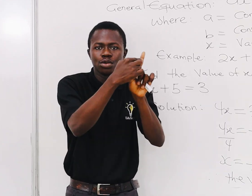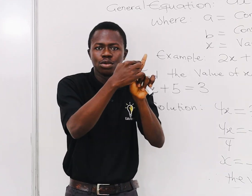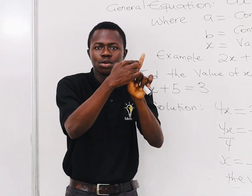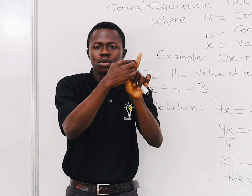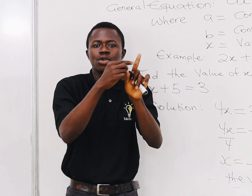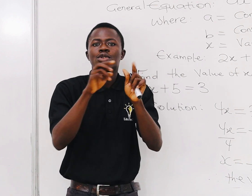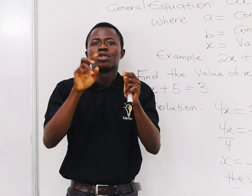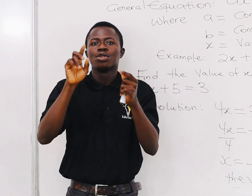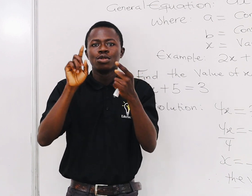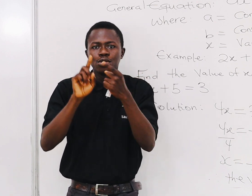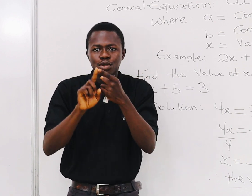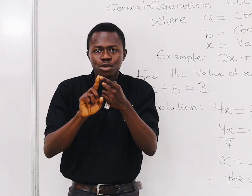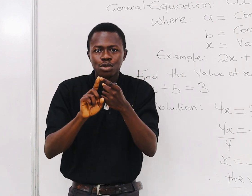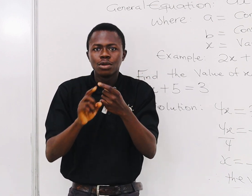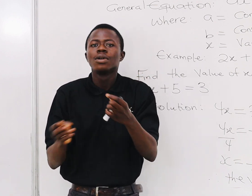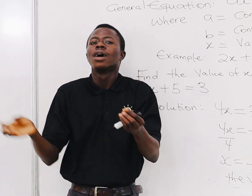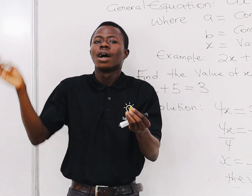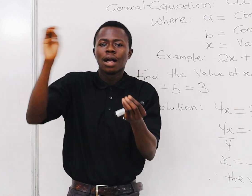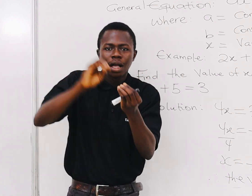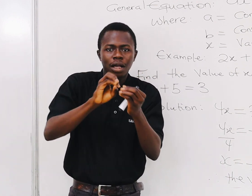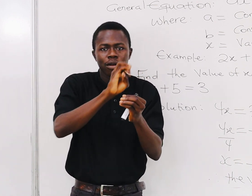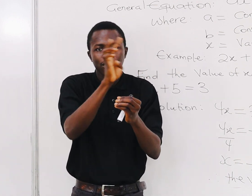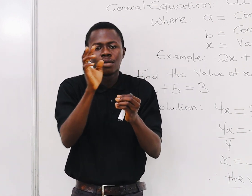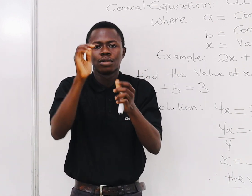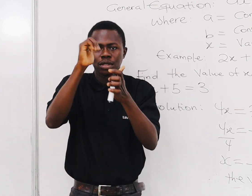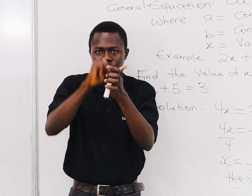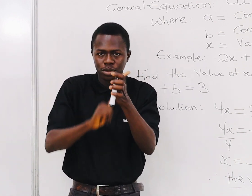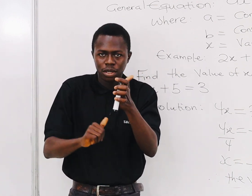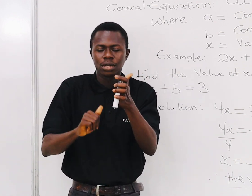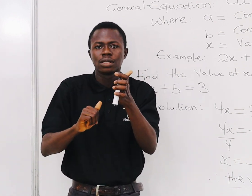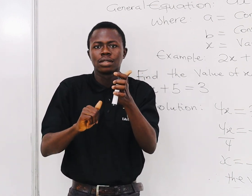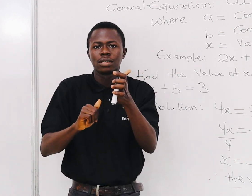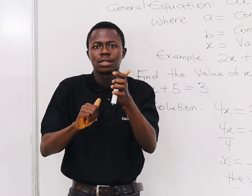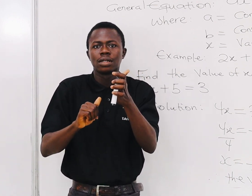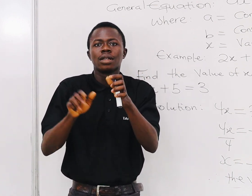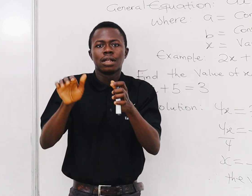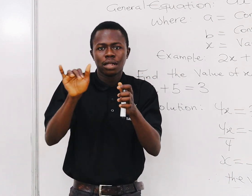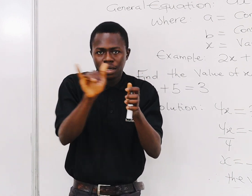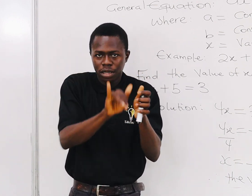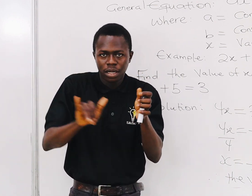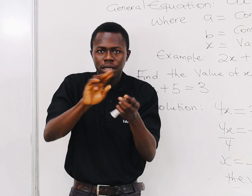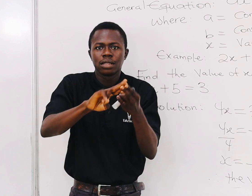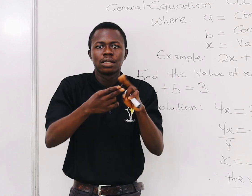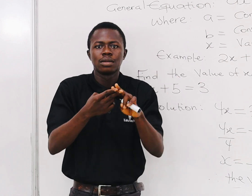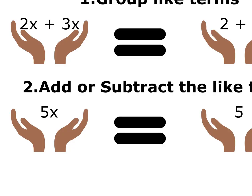Then the second step is to add or subtract the like terms.